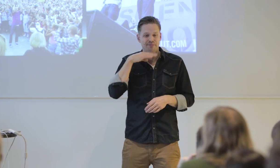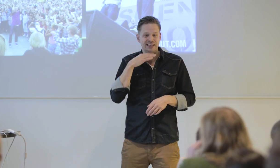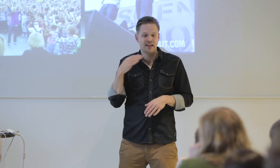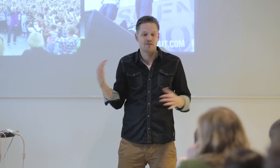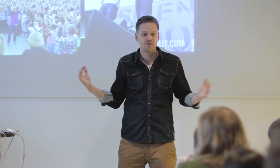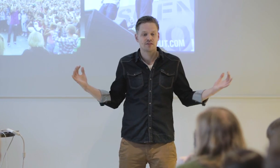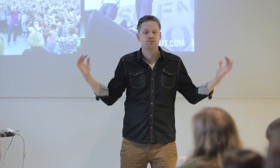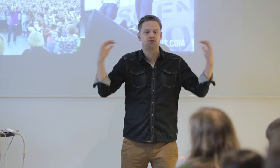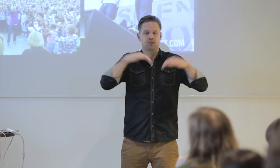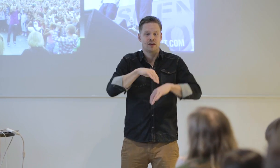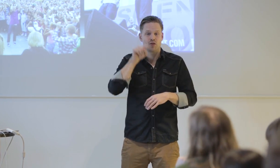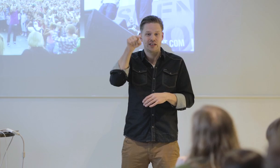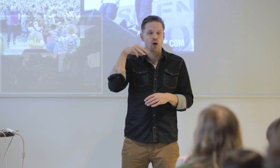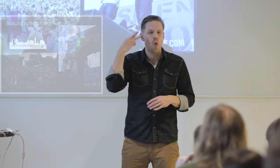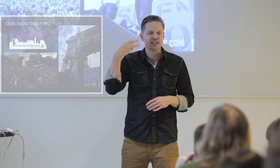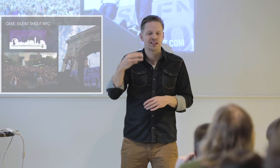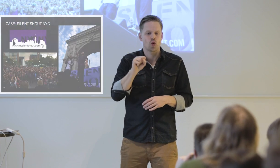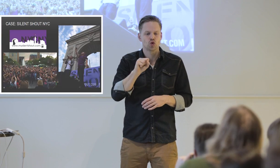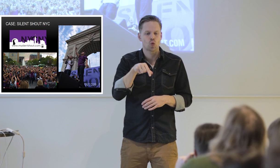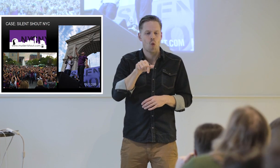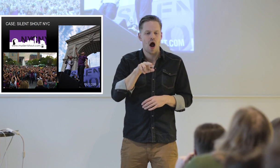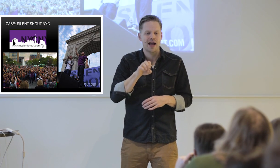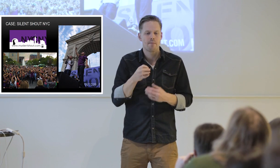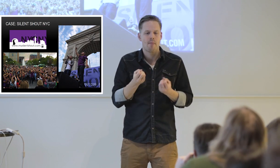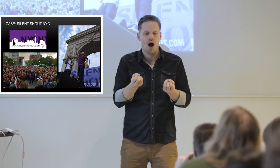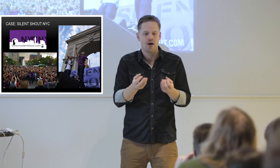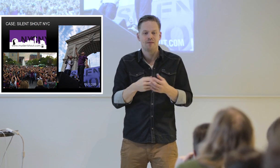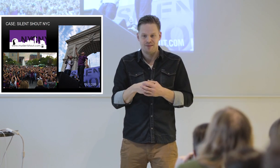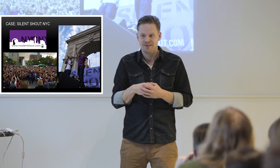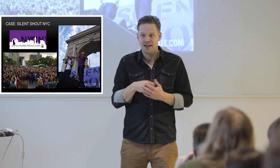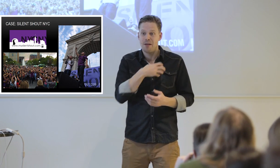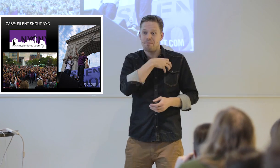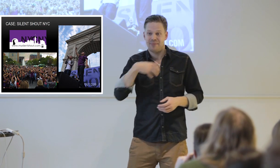And this is 4,000 people gathering around in Washington Square Park.